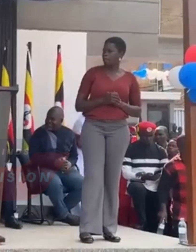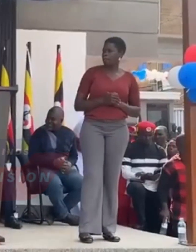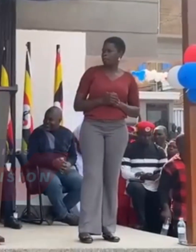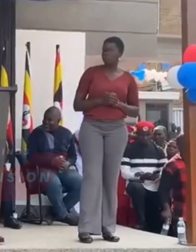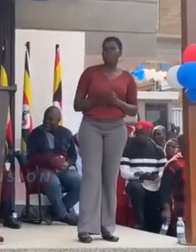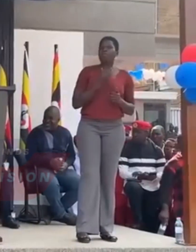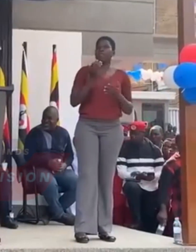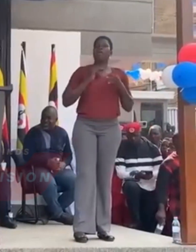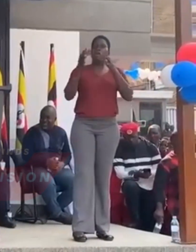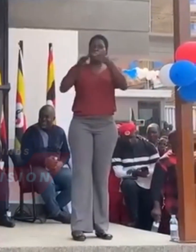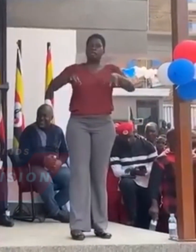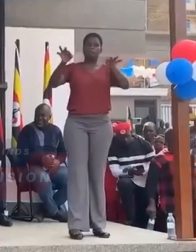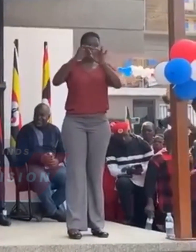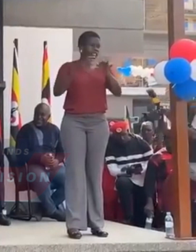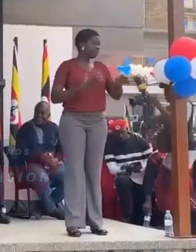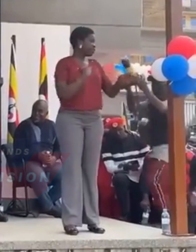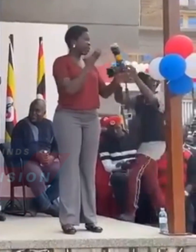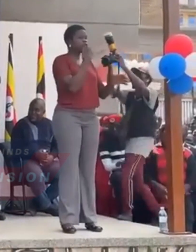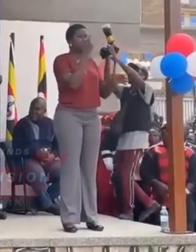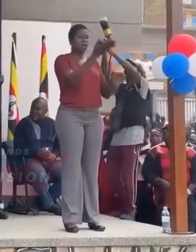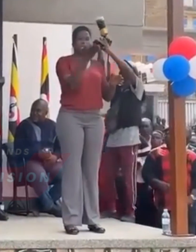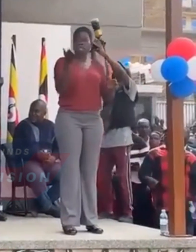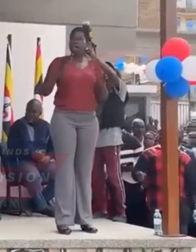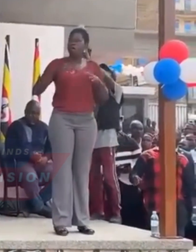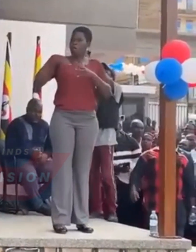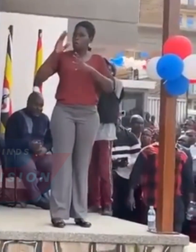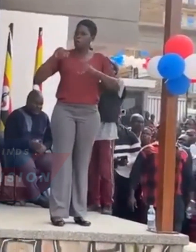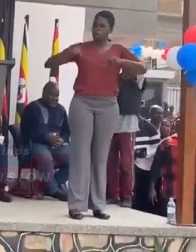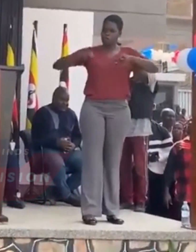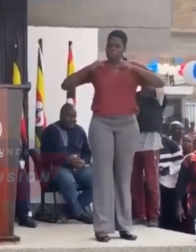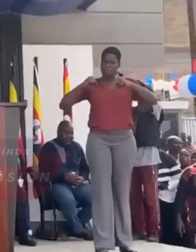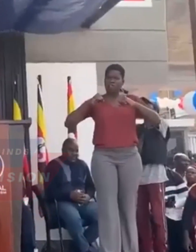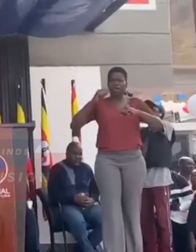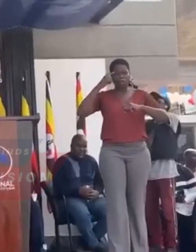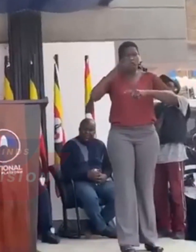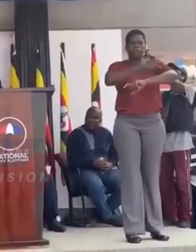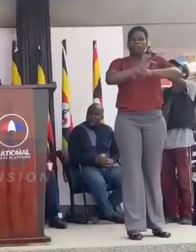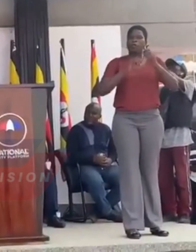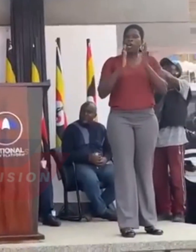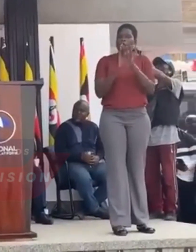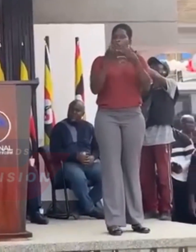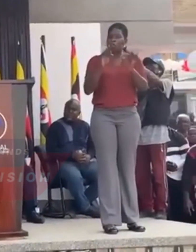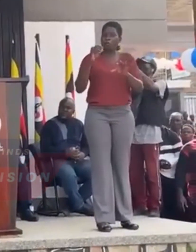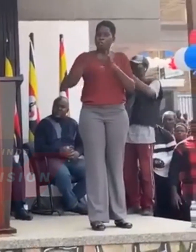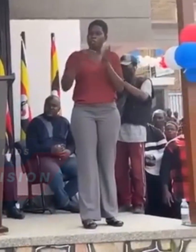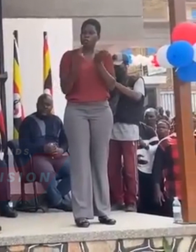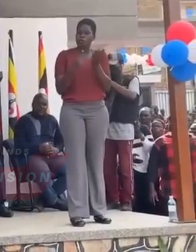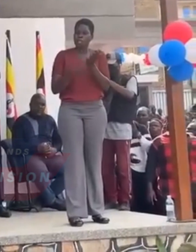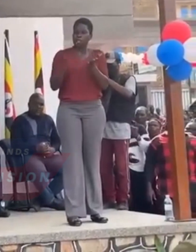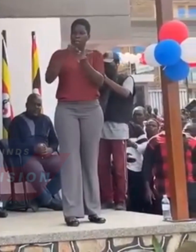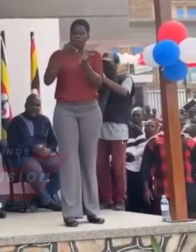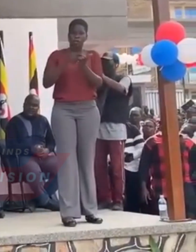Our distinguished guests, particularly the giant of the struggle for freedom in Uganda, Dr. Kizza